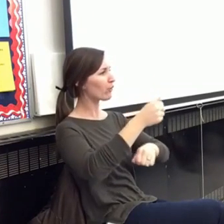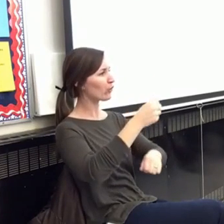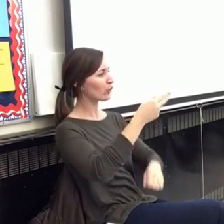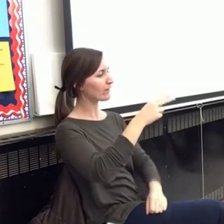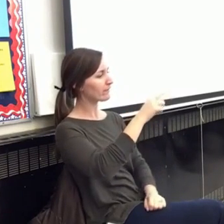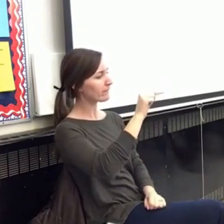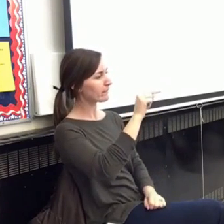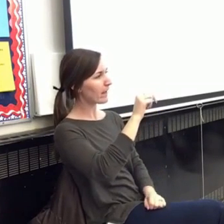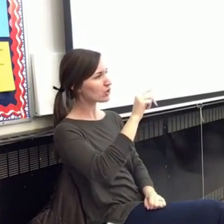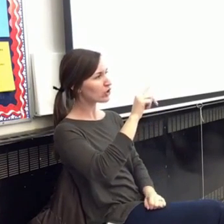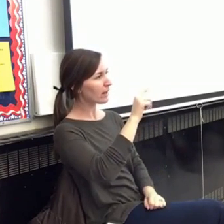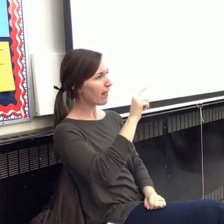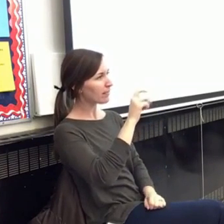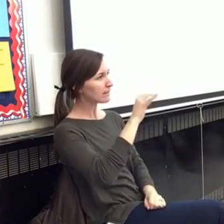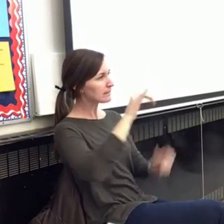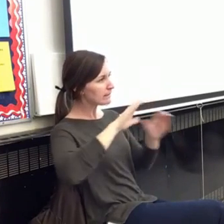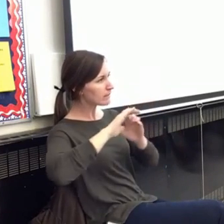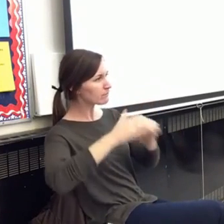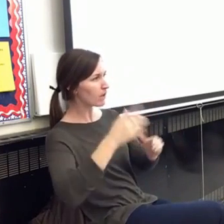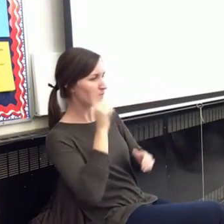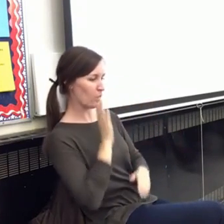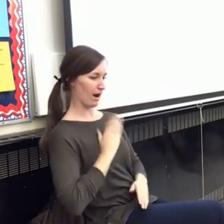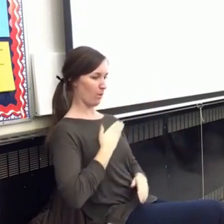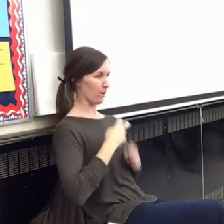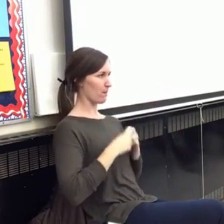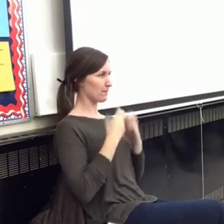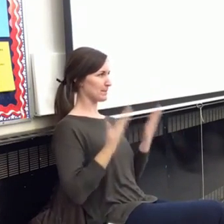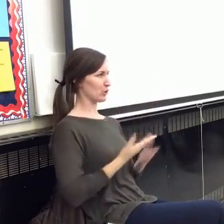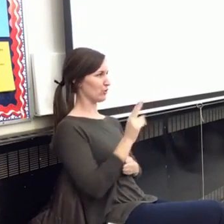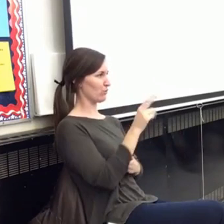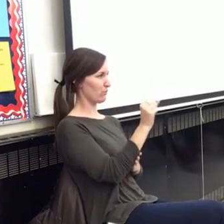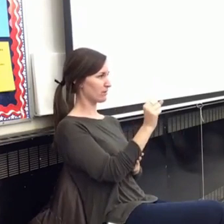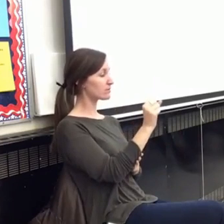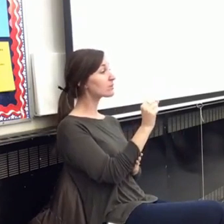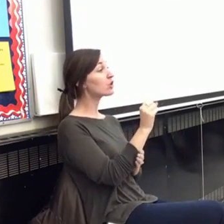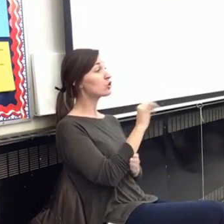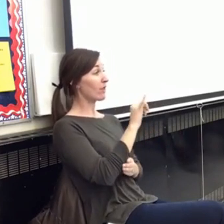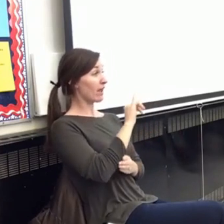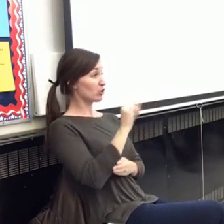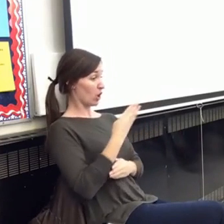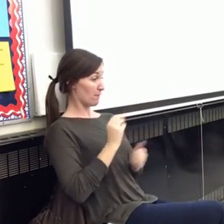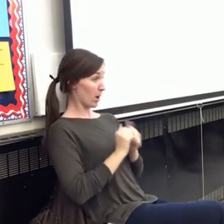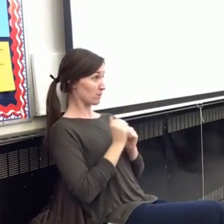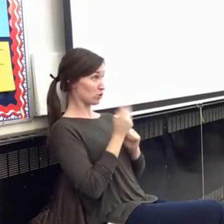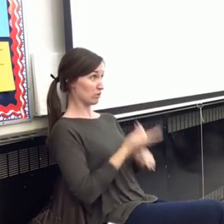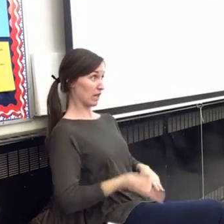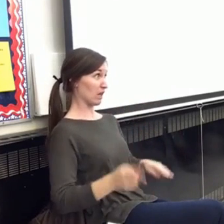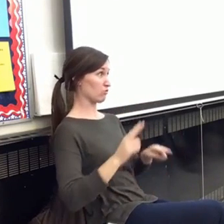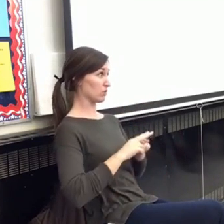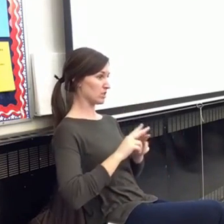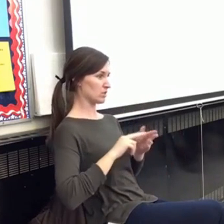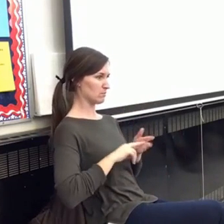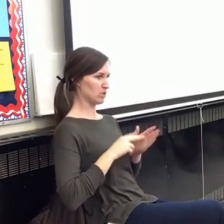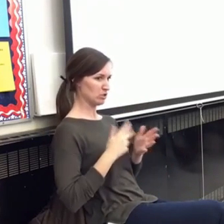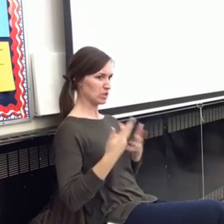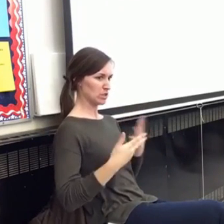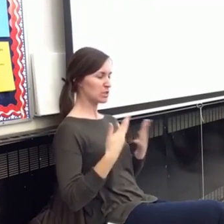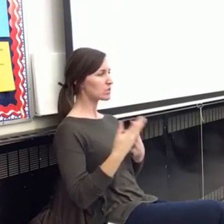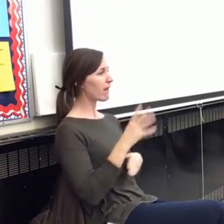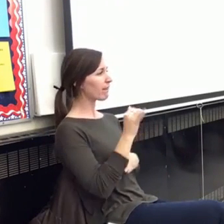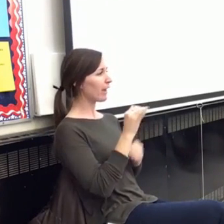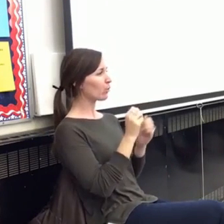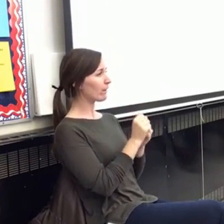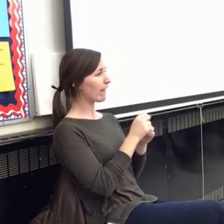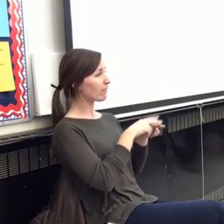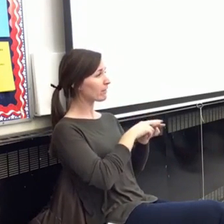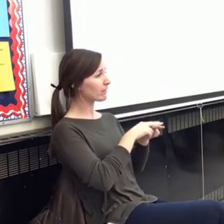problems in the United States. Now, what's going to happen is, as the job competition increases, such as with the building of the Transcontinental Railroad,